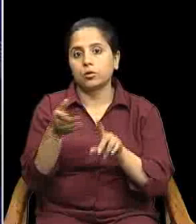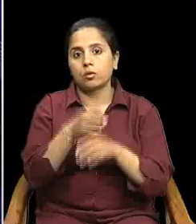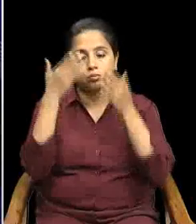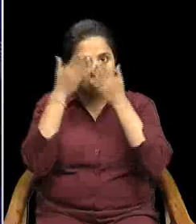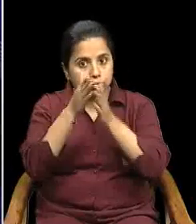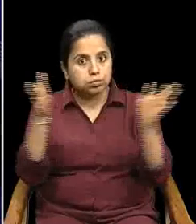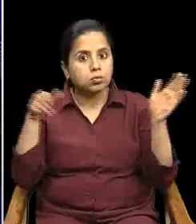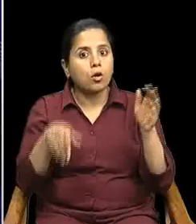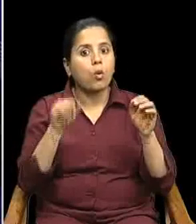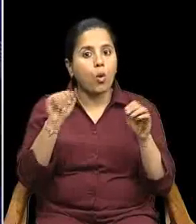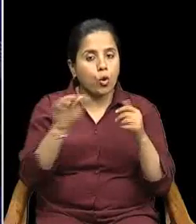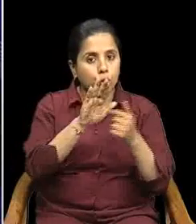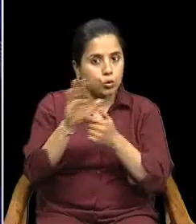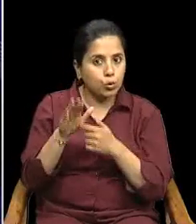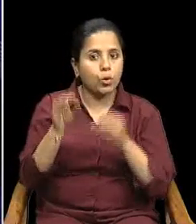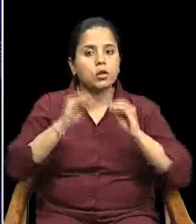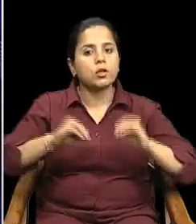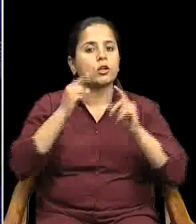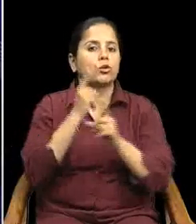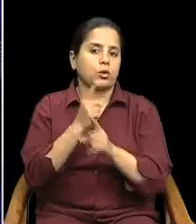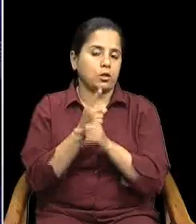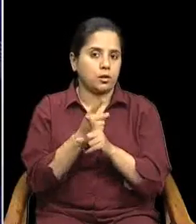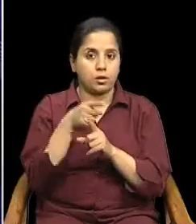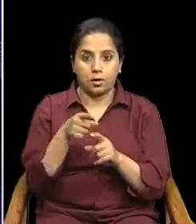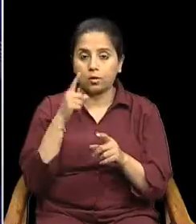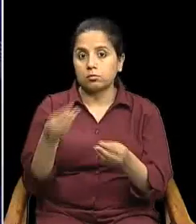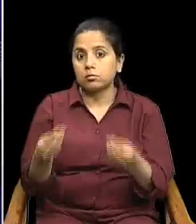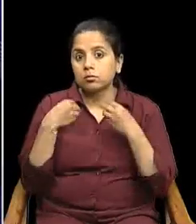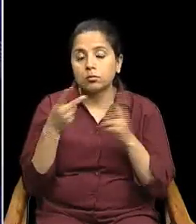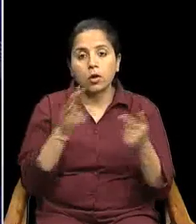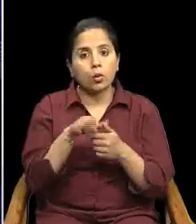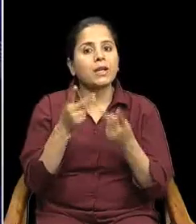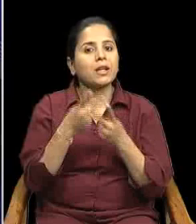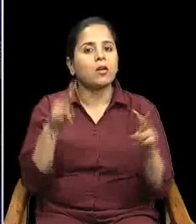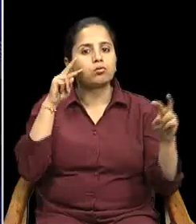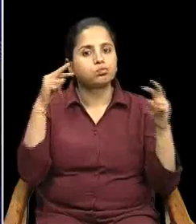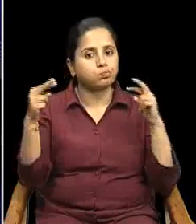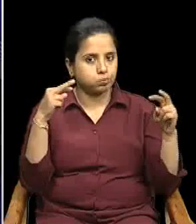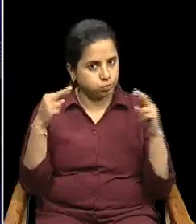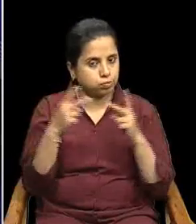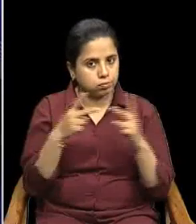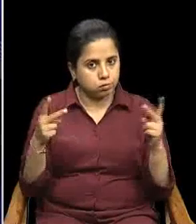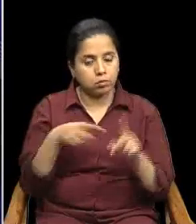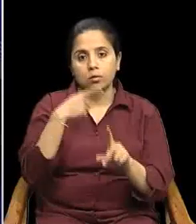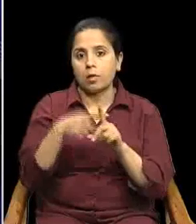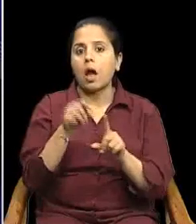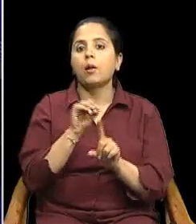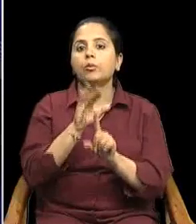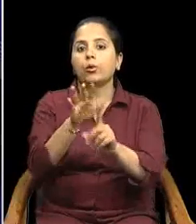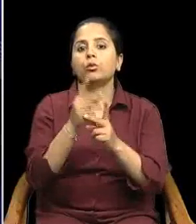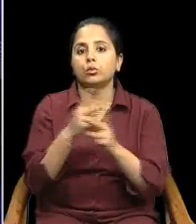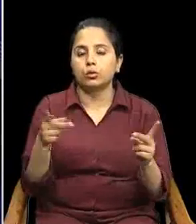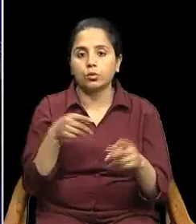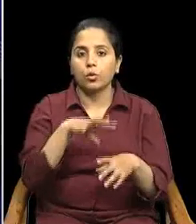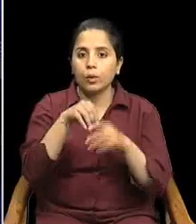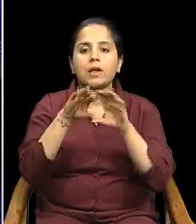the profile of the educators, thus bringing the different perspectives and approaches into